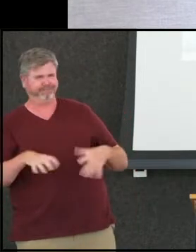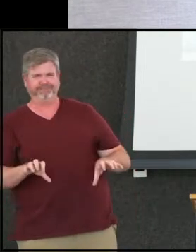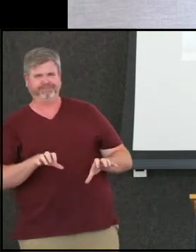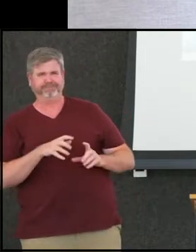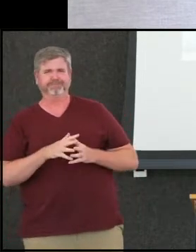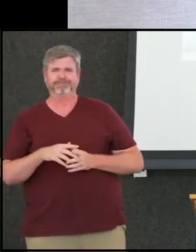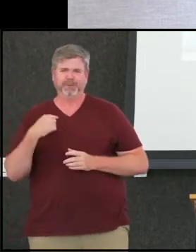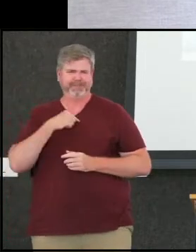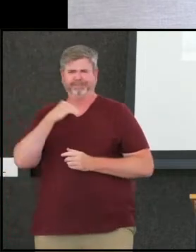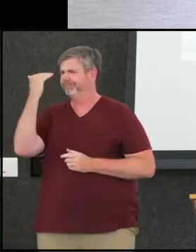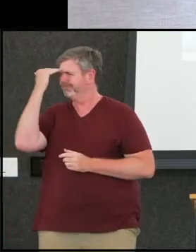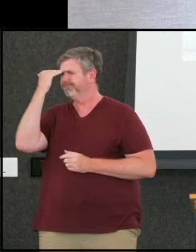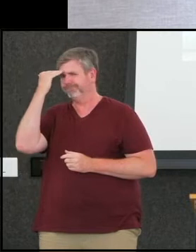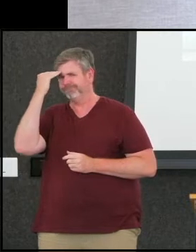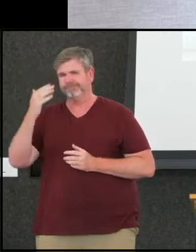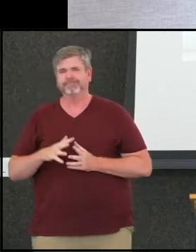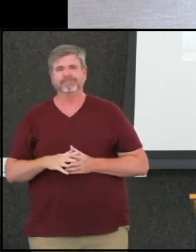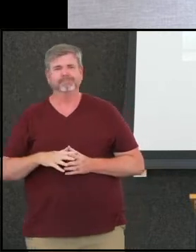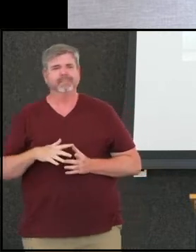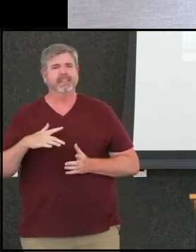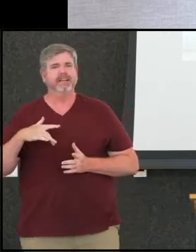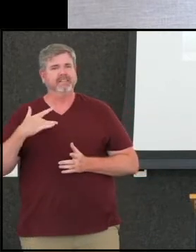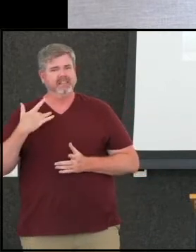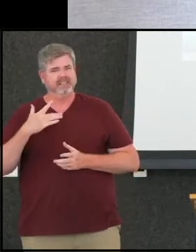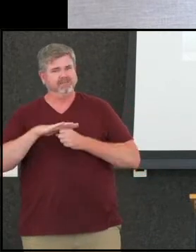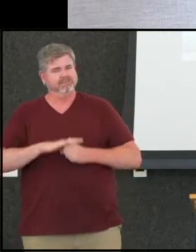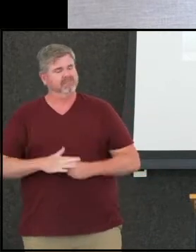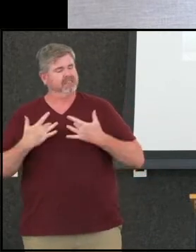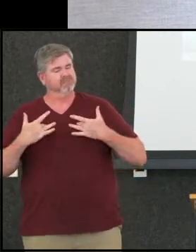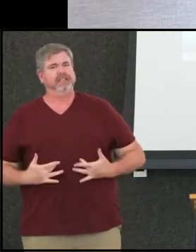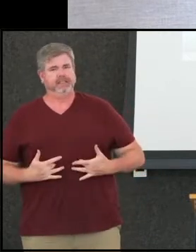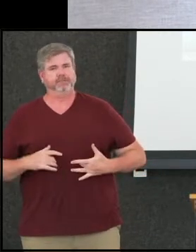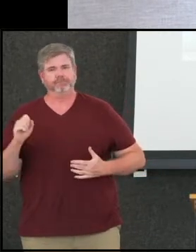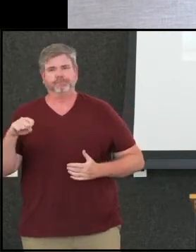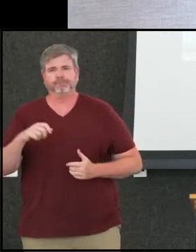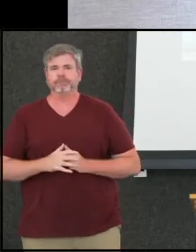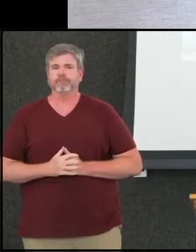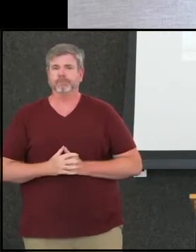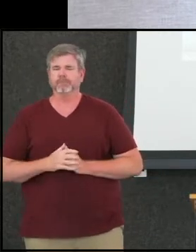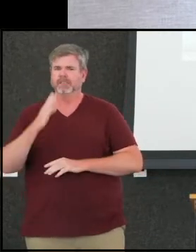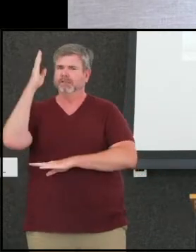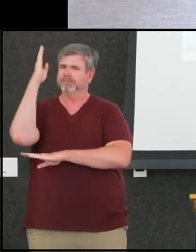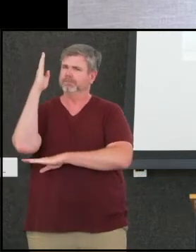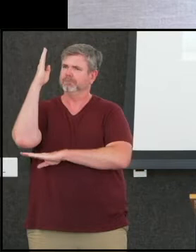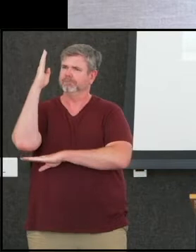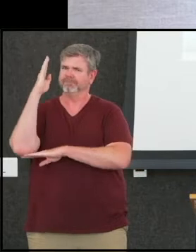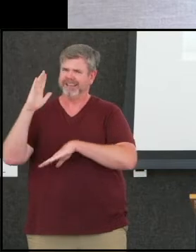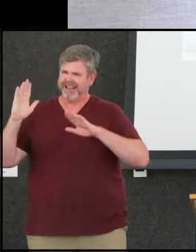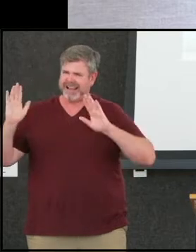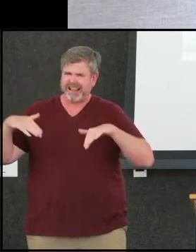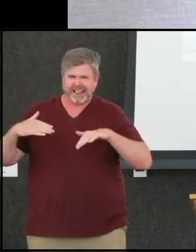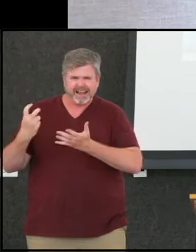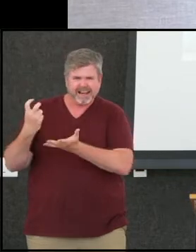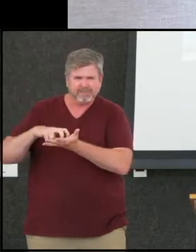felt very depressed. It was 12 o'clock and I knew he had an appointment at 12:30